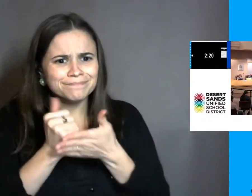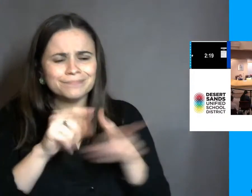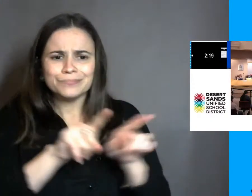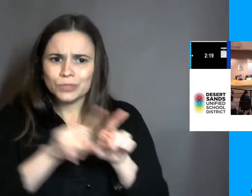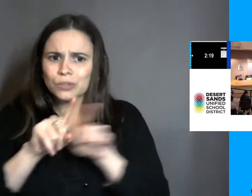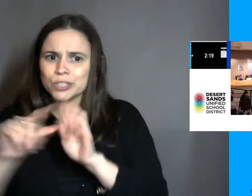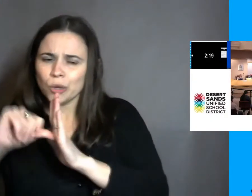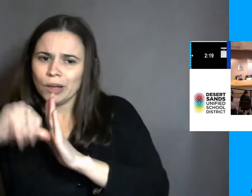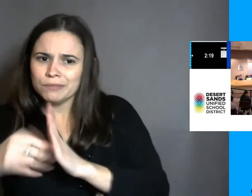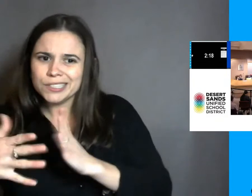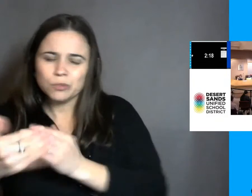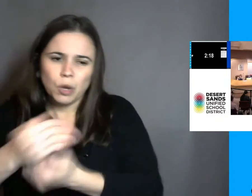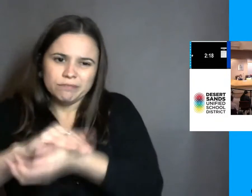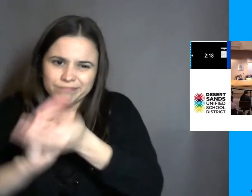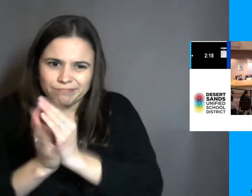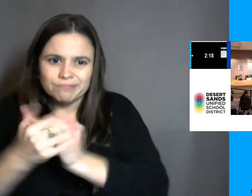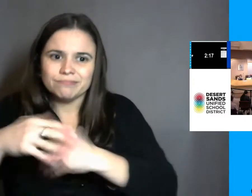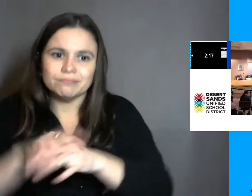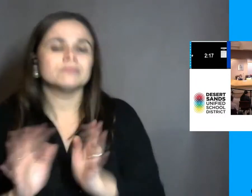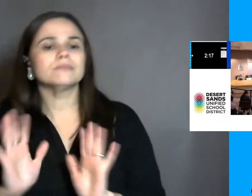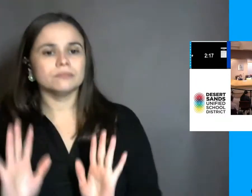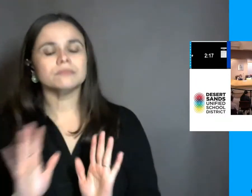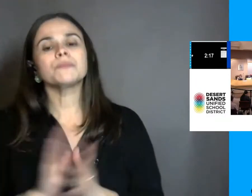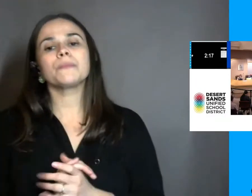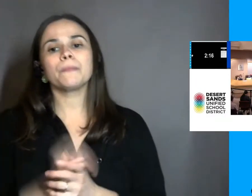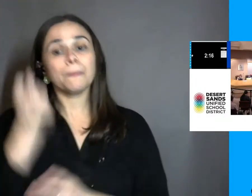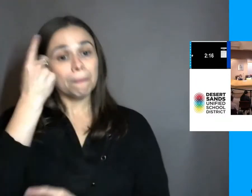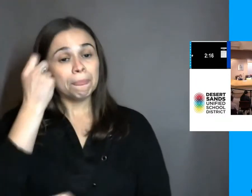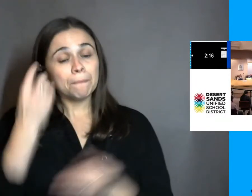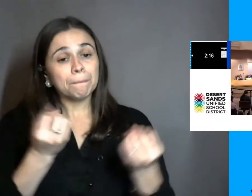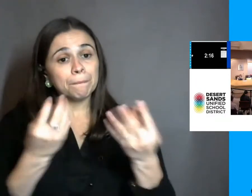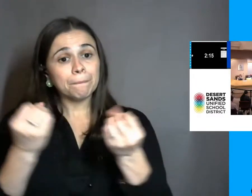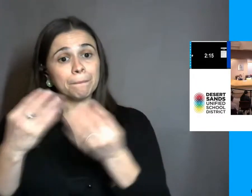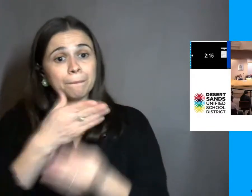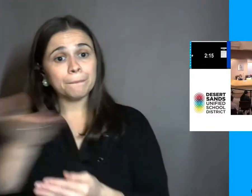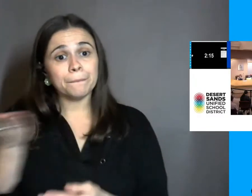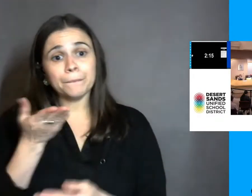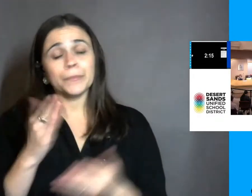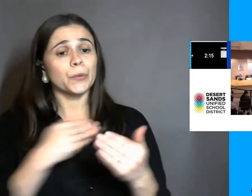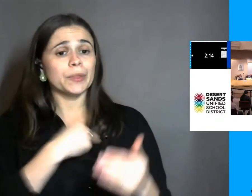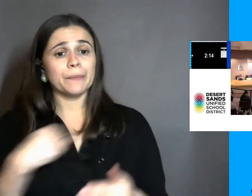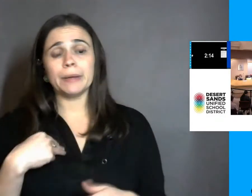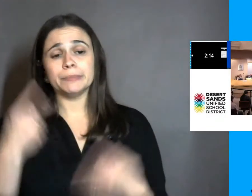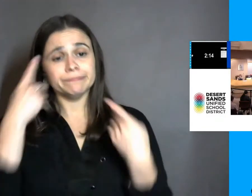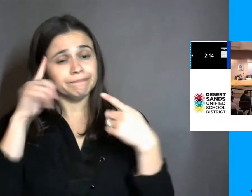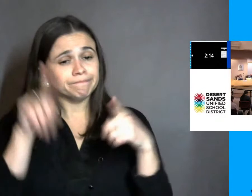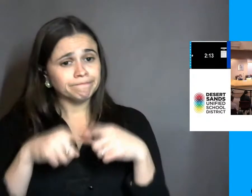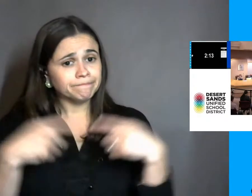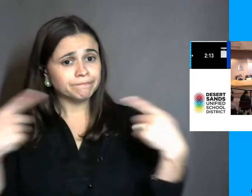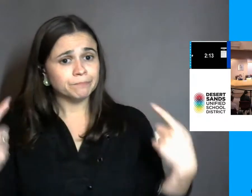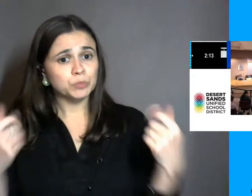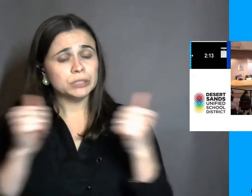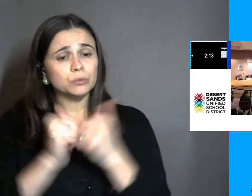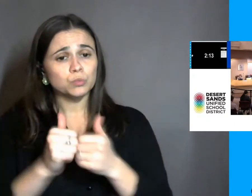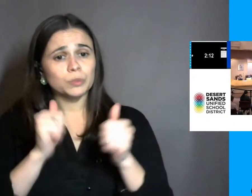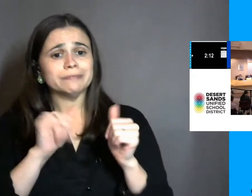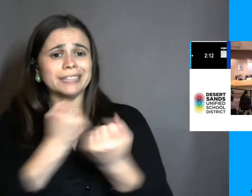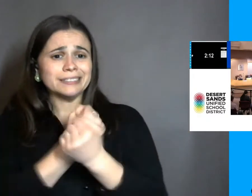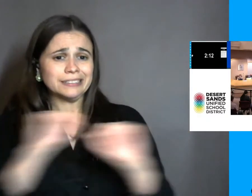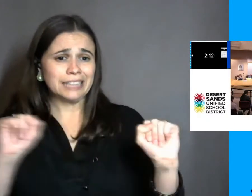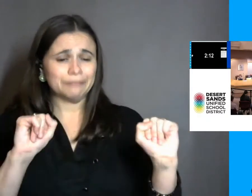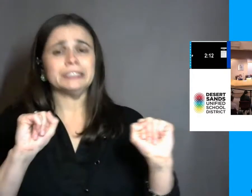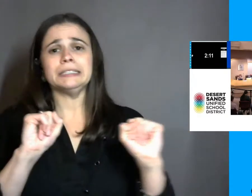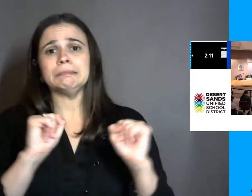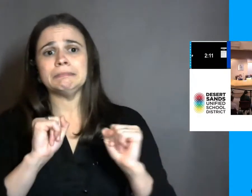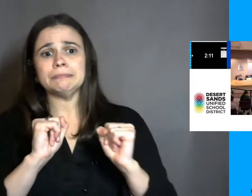washing. While I understand there are several members of our community who don't agree with these precautionary measures, I think it is safe to